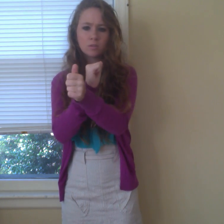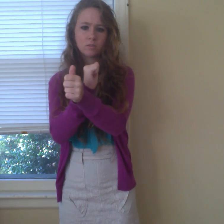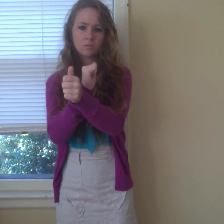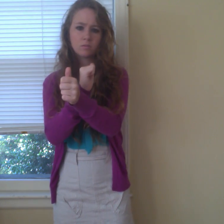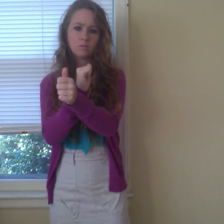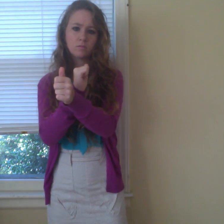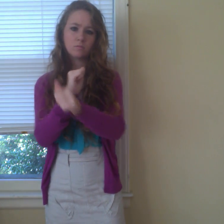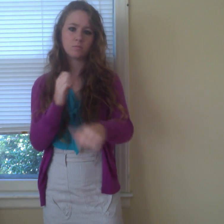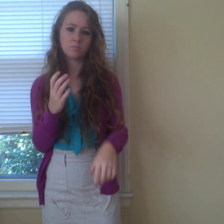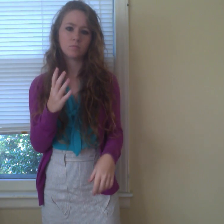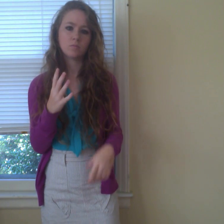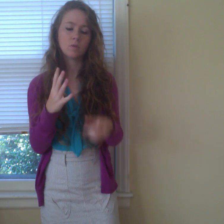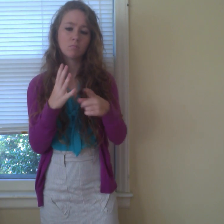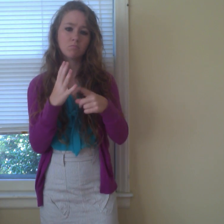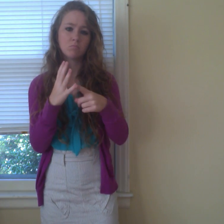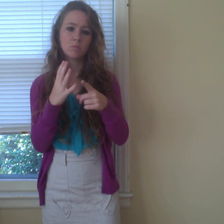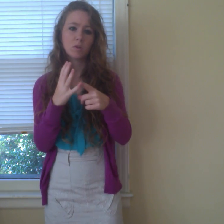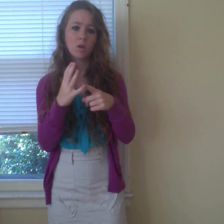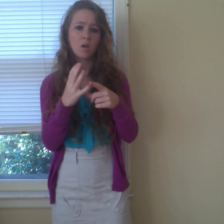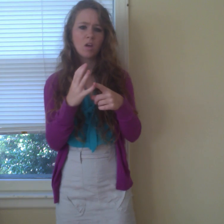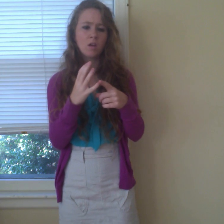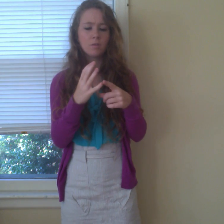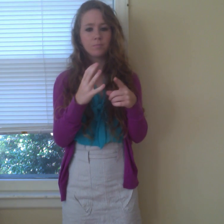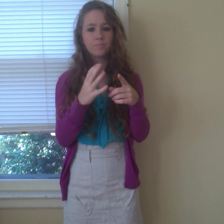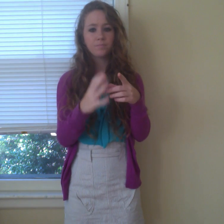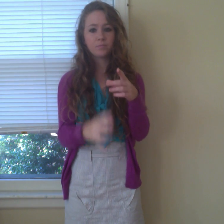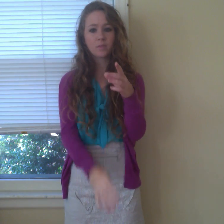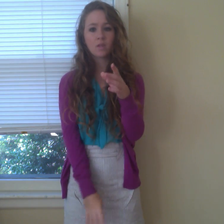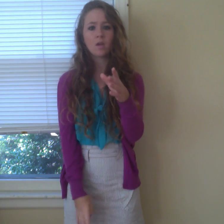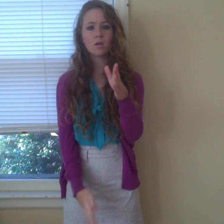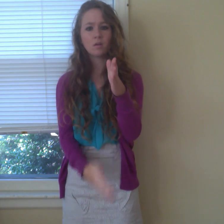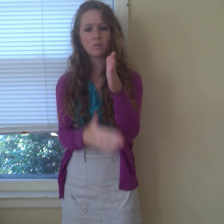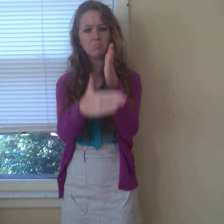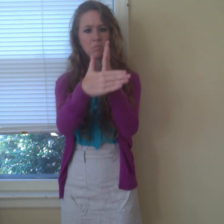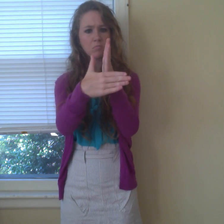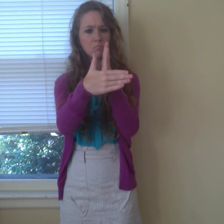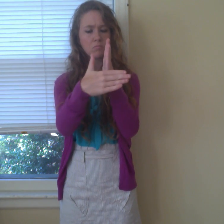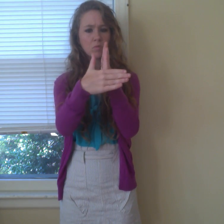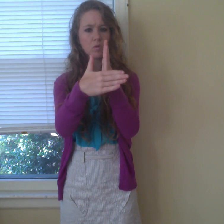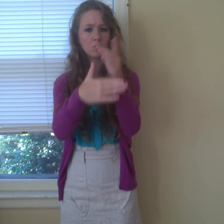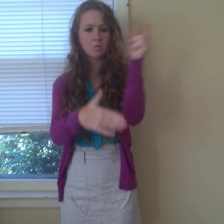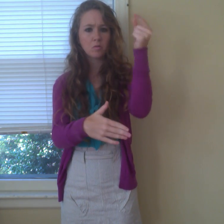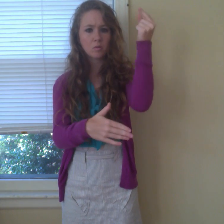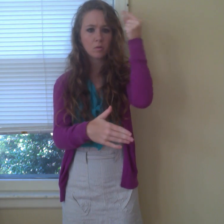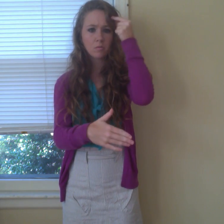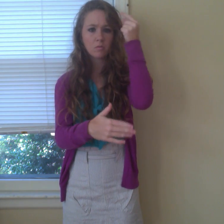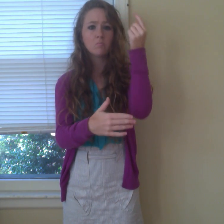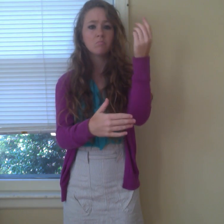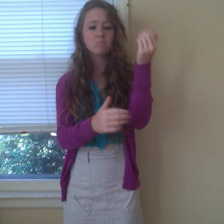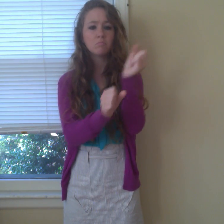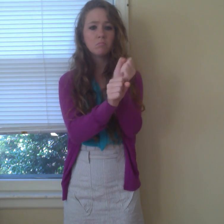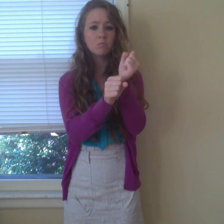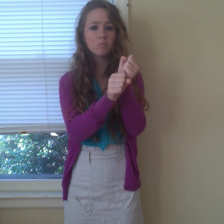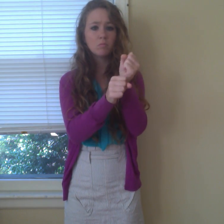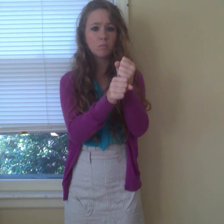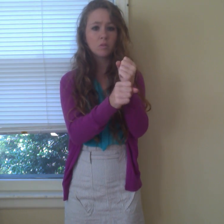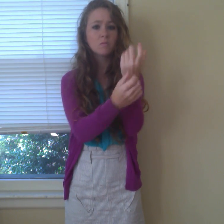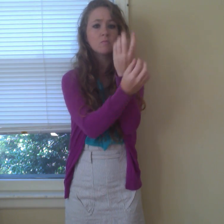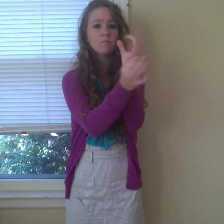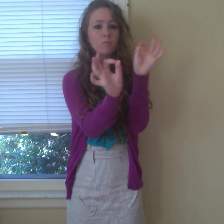government makes everyone freer. There are some who advocate anarchy, however, not because they want no government, but because they